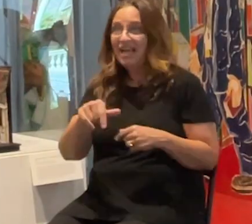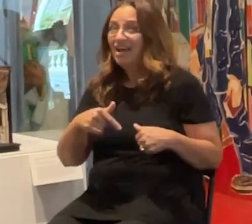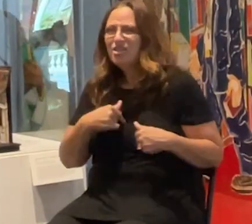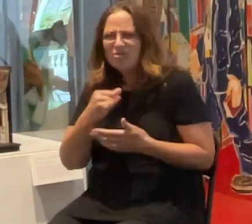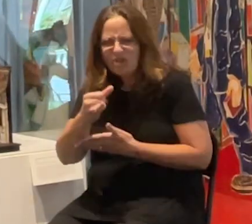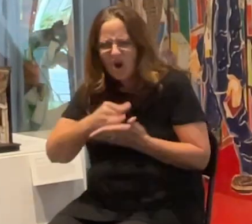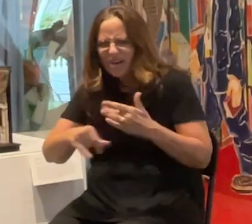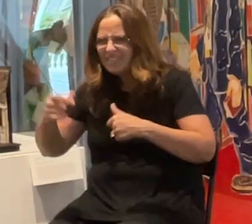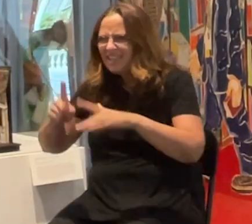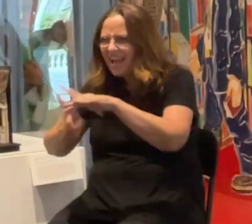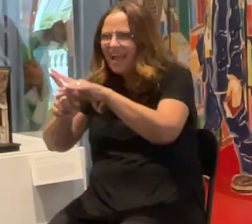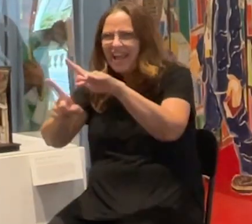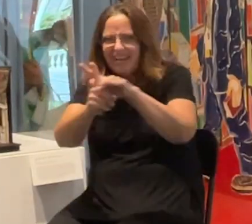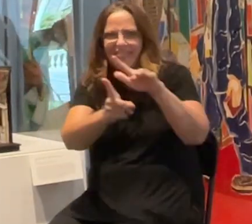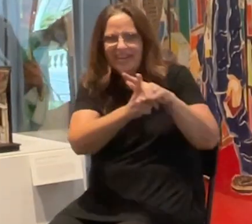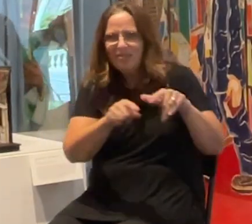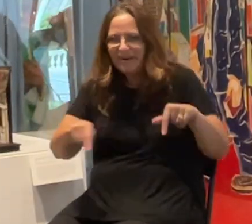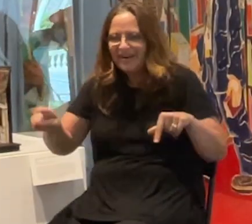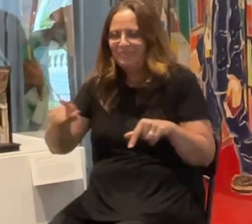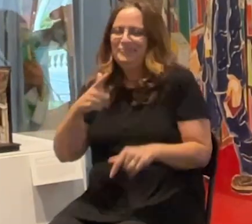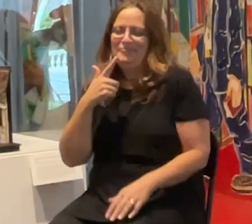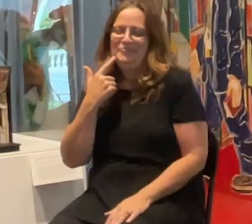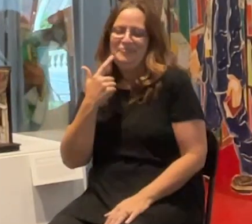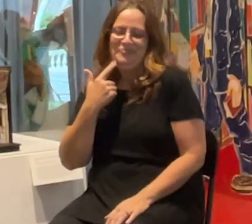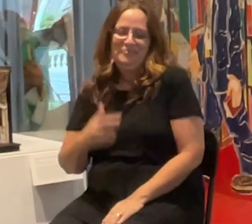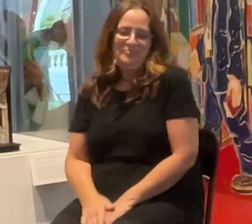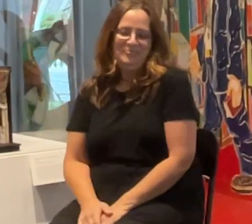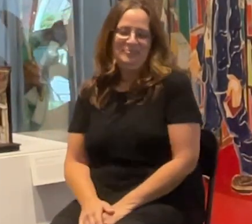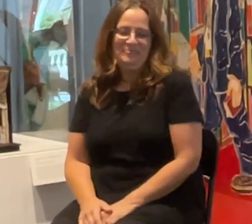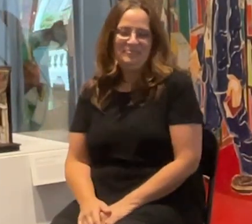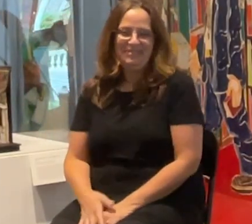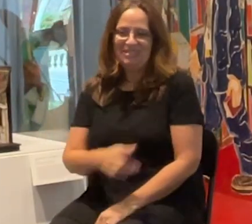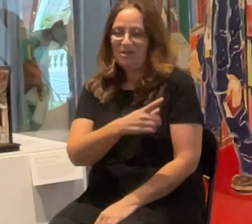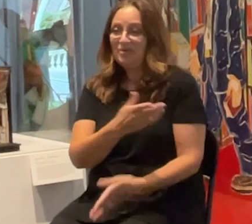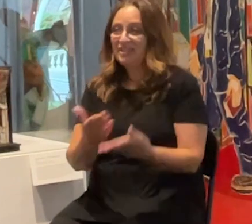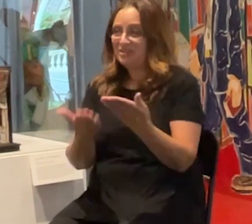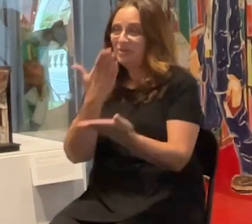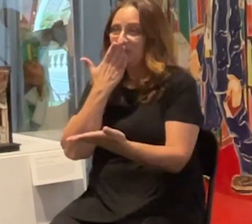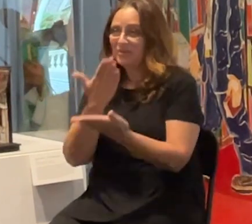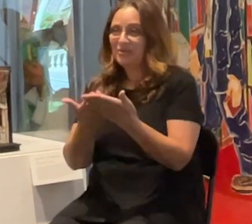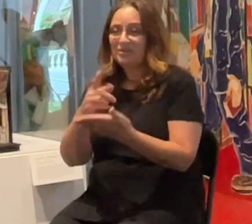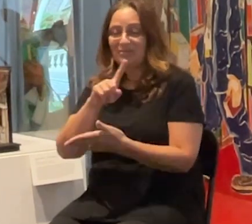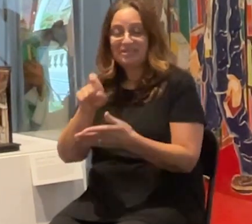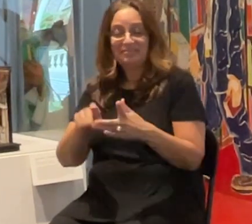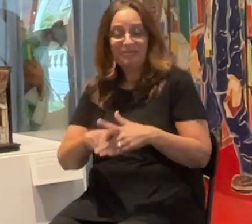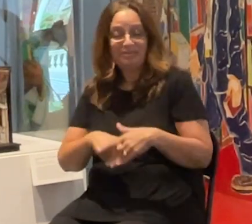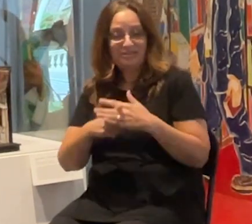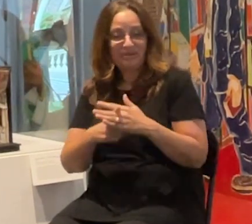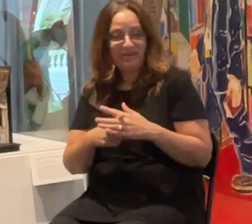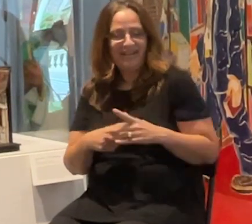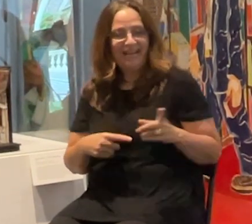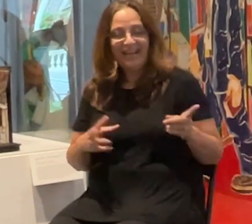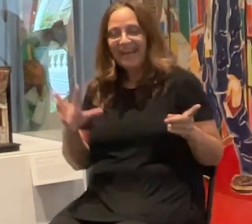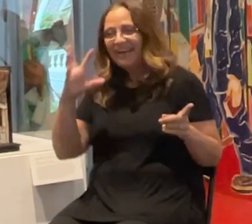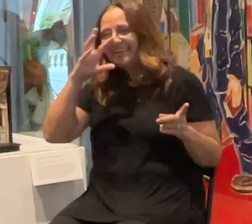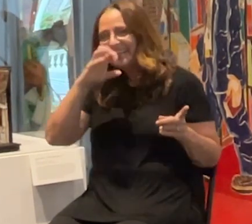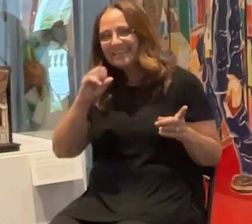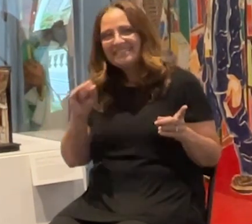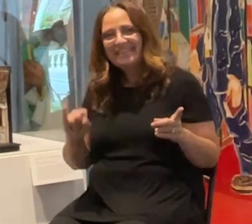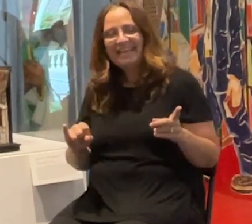already answered so many of my questions, but they may provide jumping off points. And so I guess, you